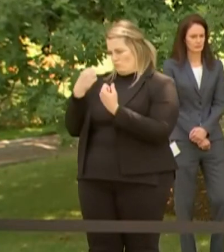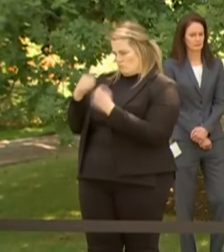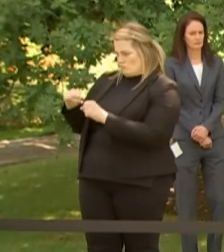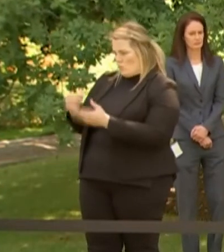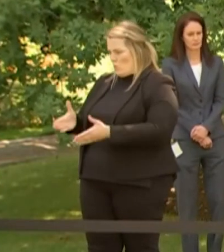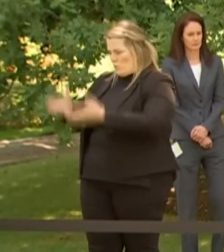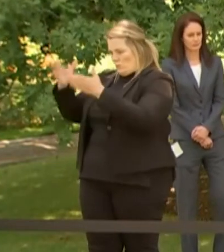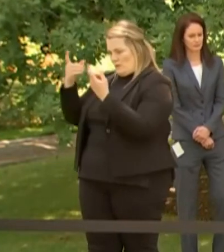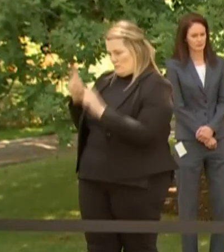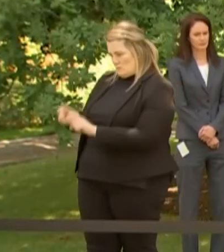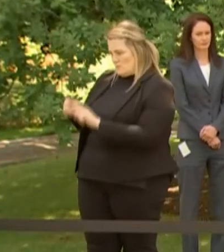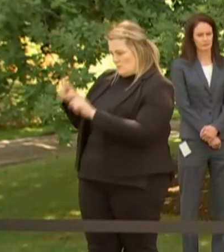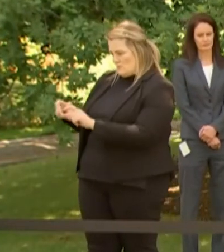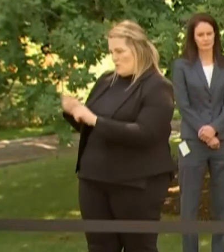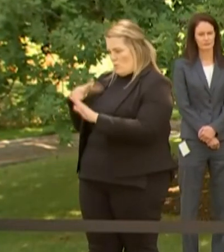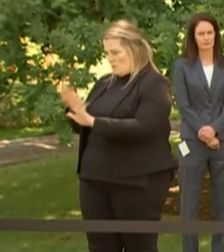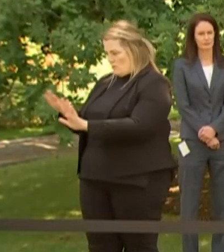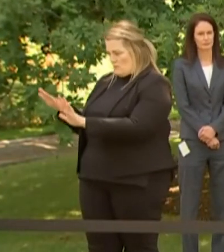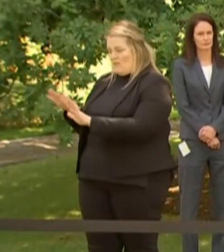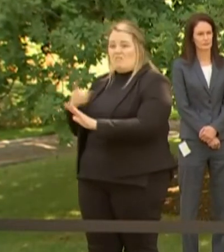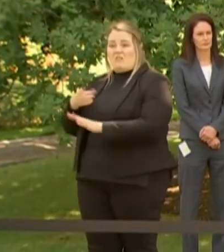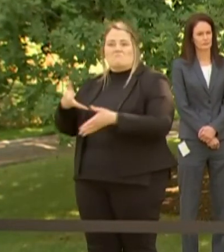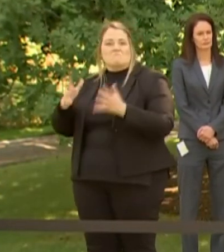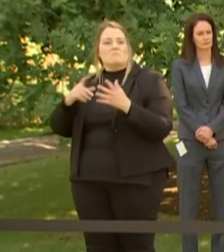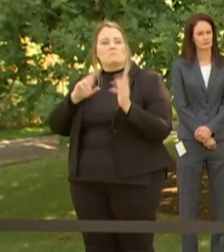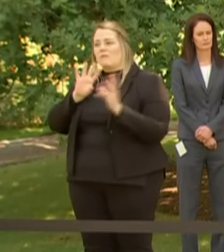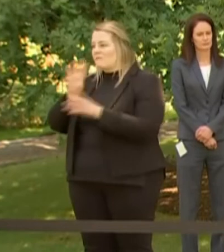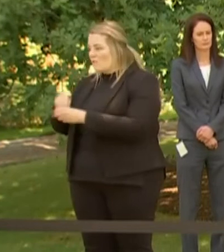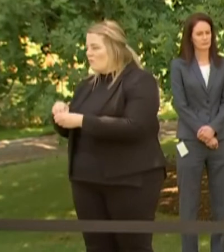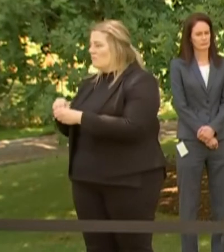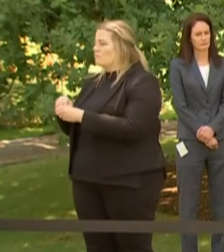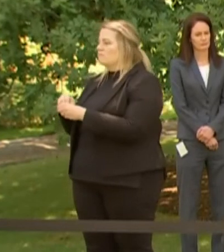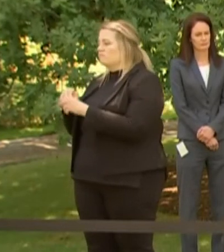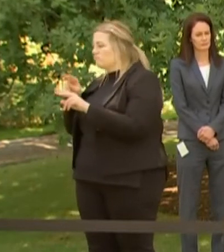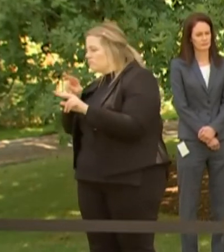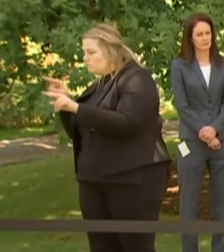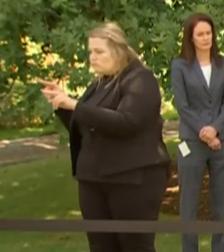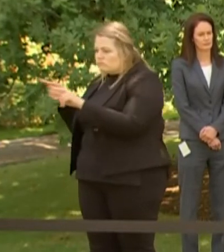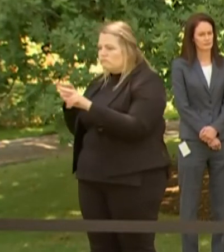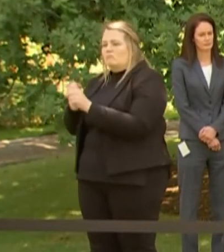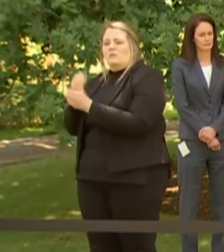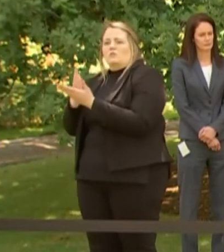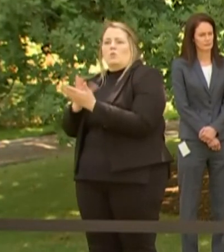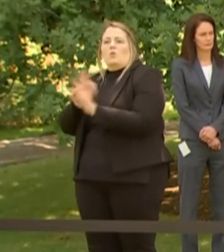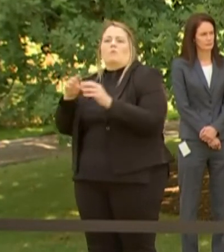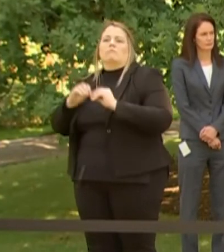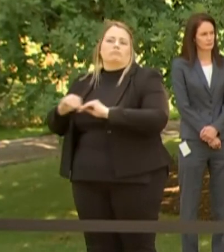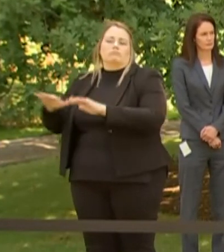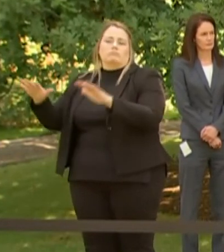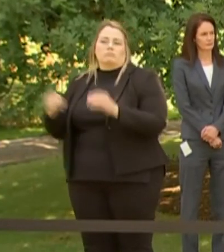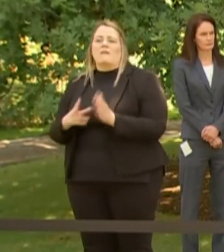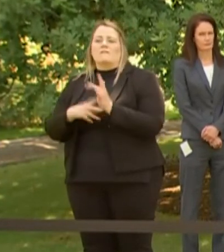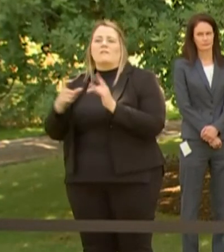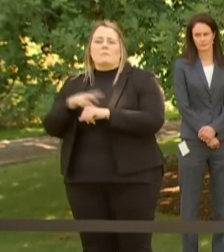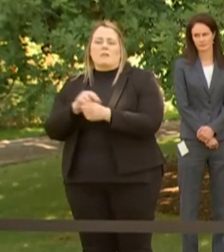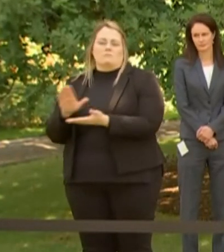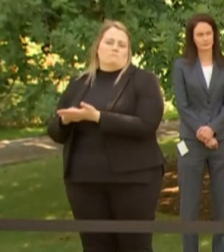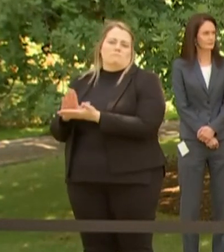to it, they are there to do whatever is needed to make sure this program is safe, and Victoria Police are doing exactly that.